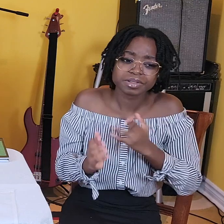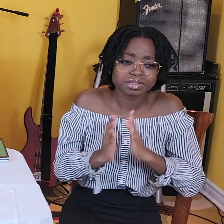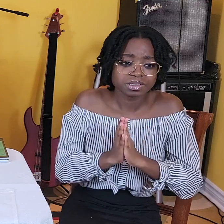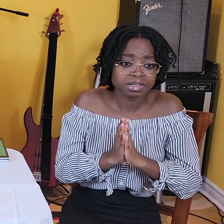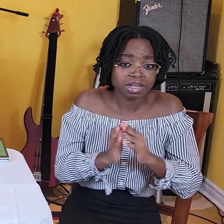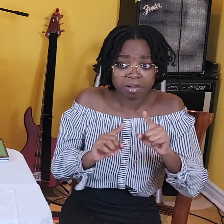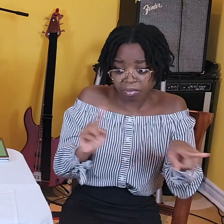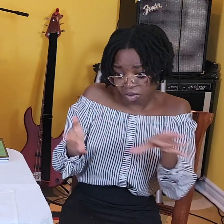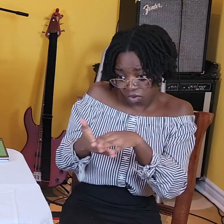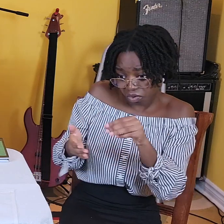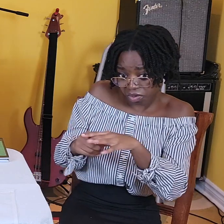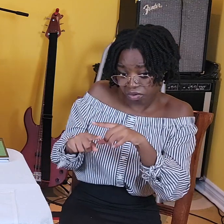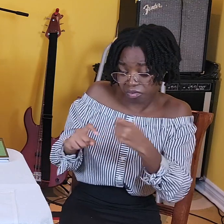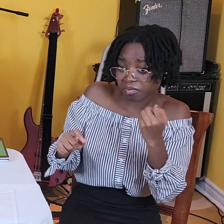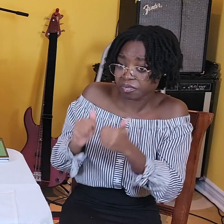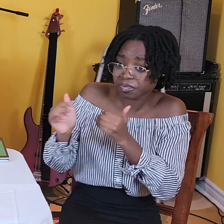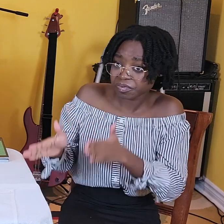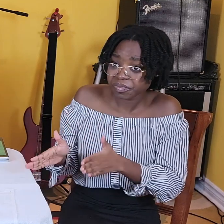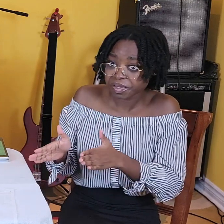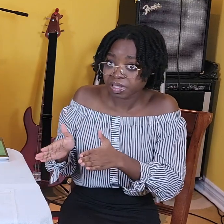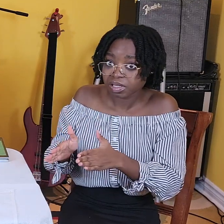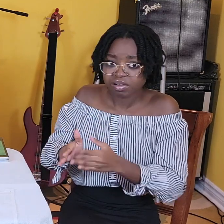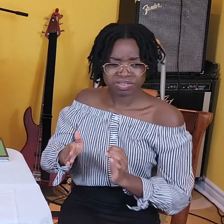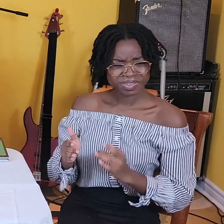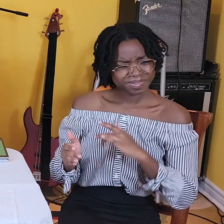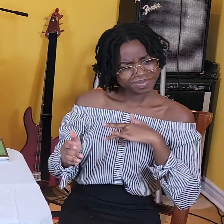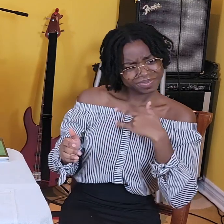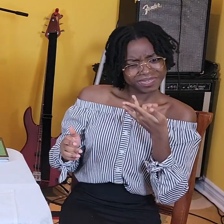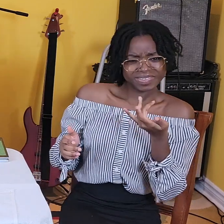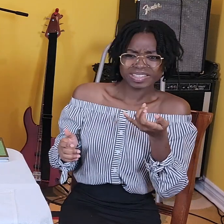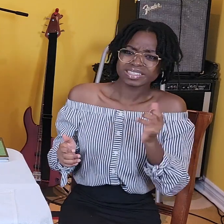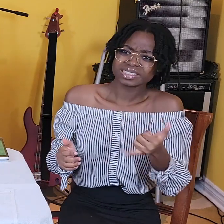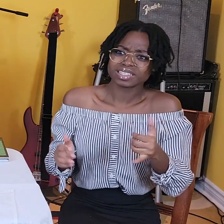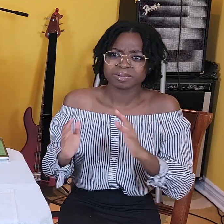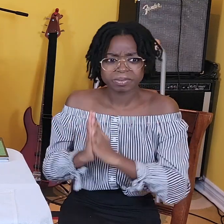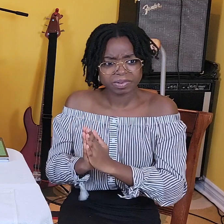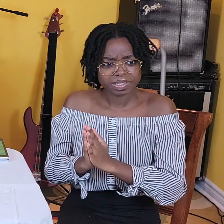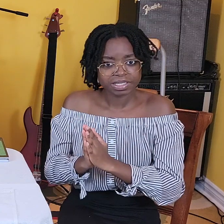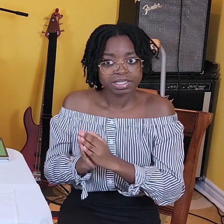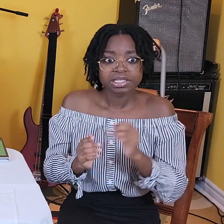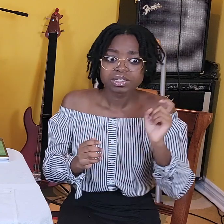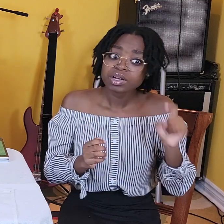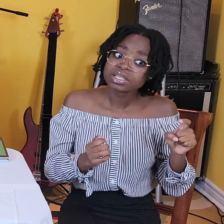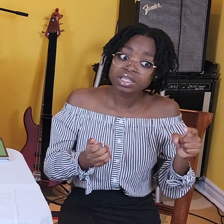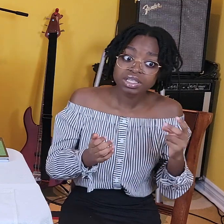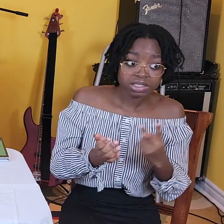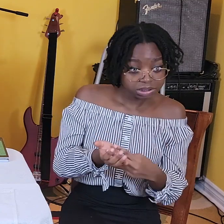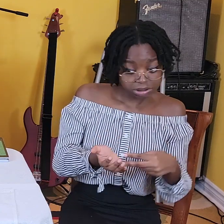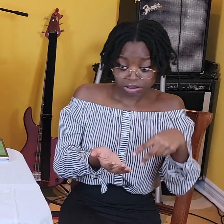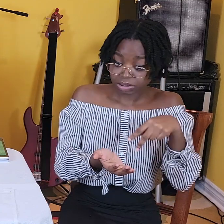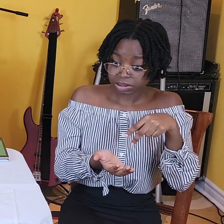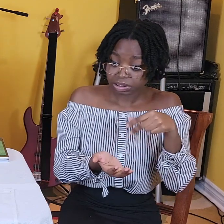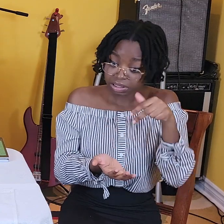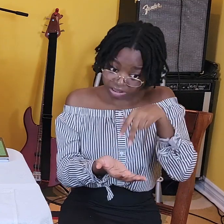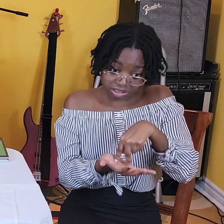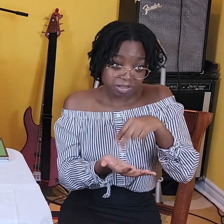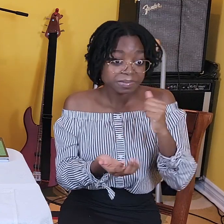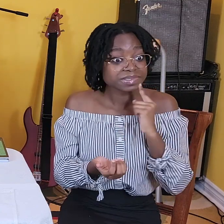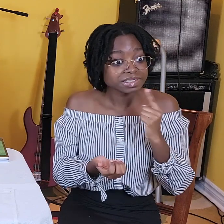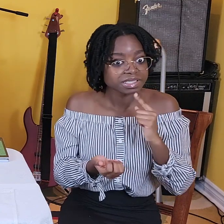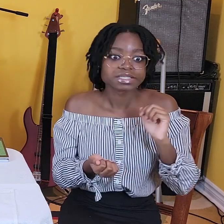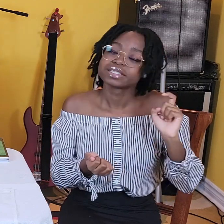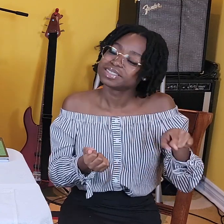the disciples that when we don't feel like praying, that's when we really want to get up and say, "I'm going to pray," because we know we